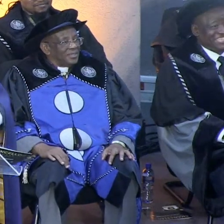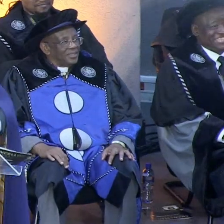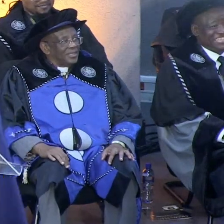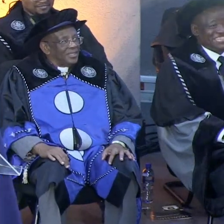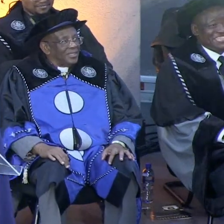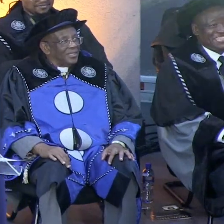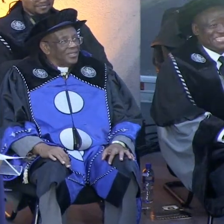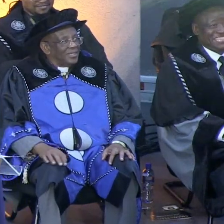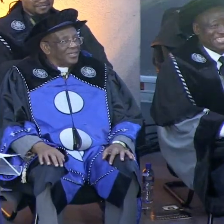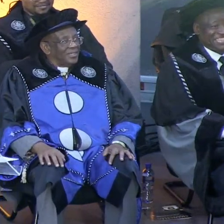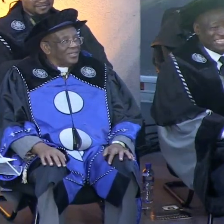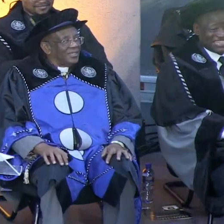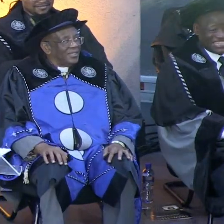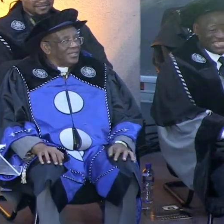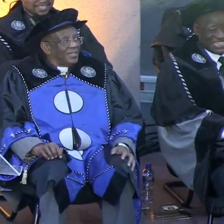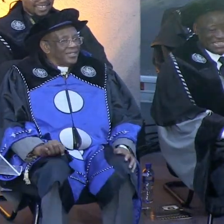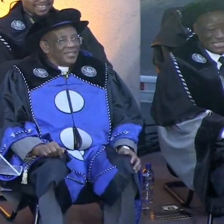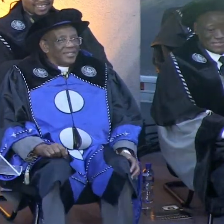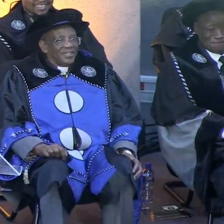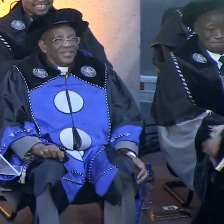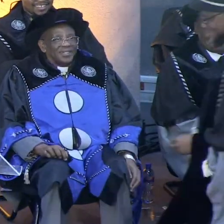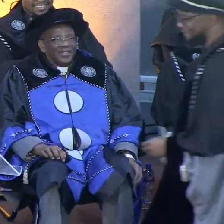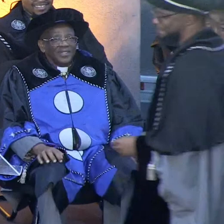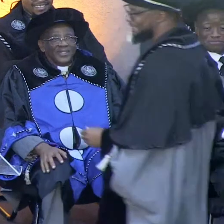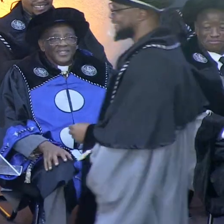Motion go breakfast.